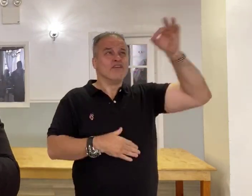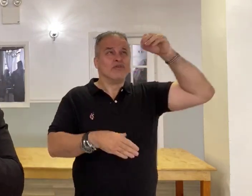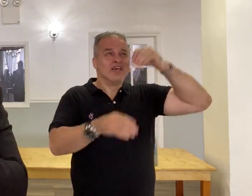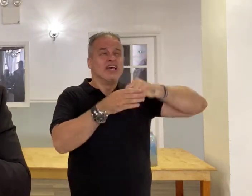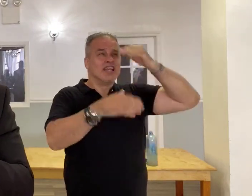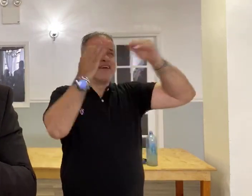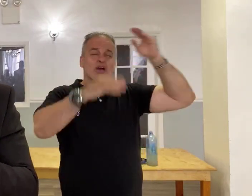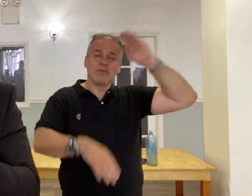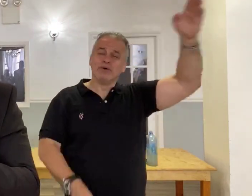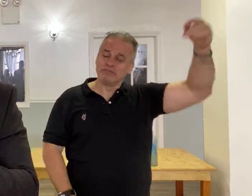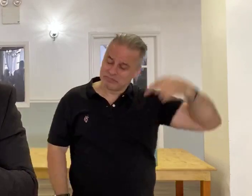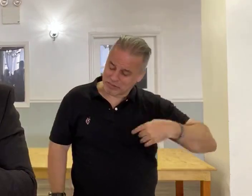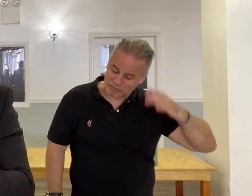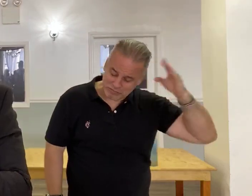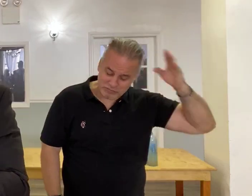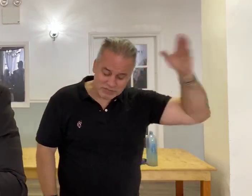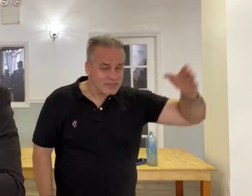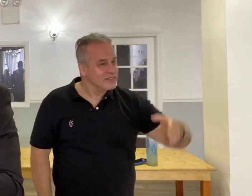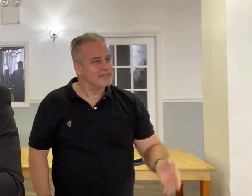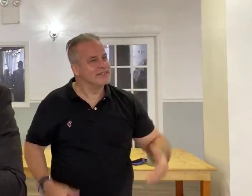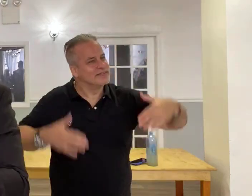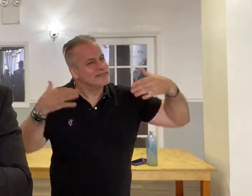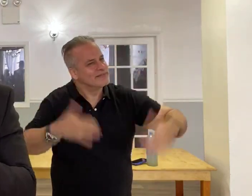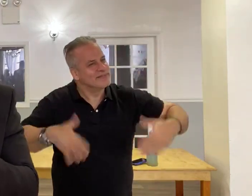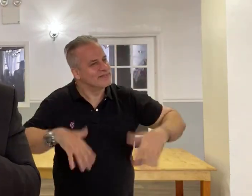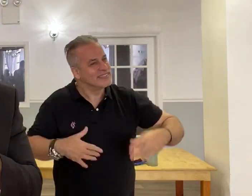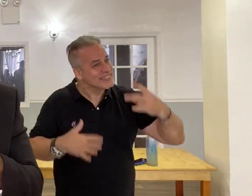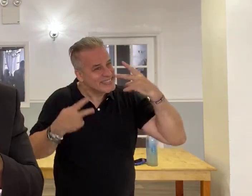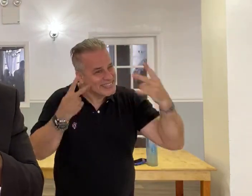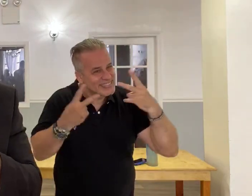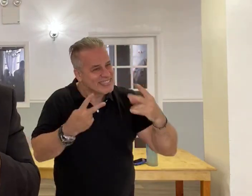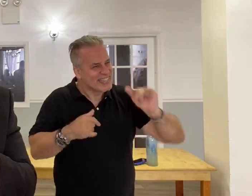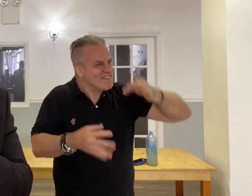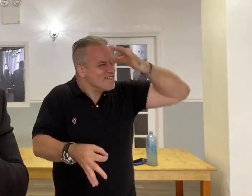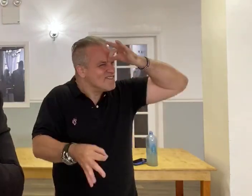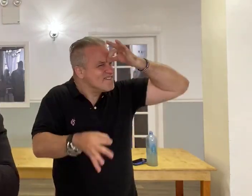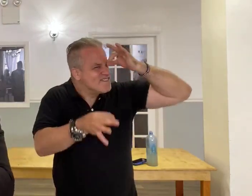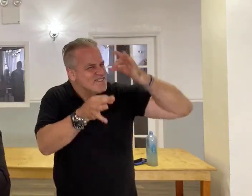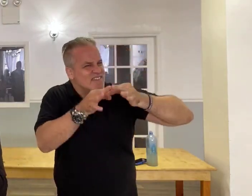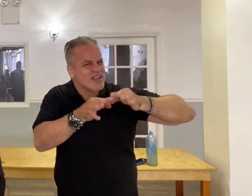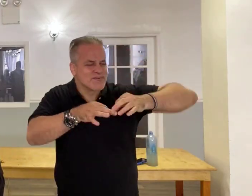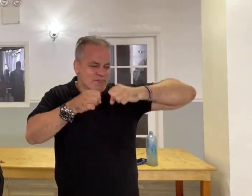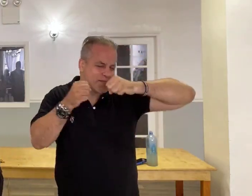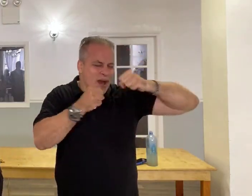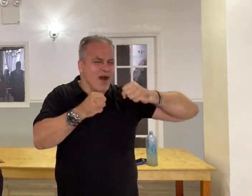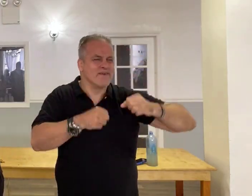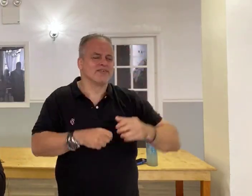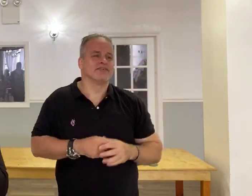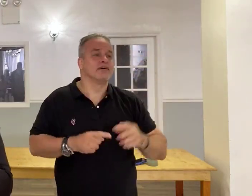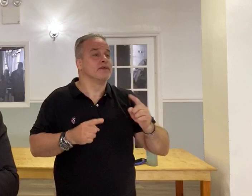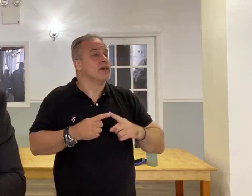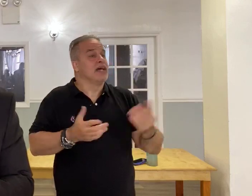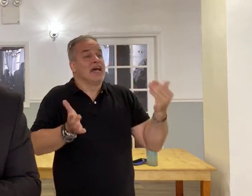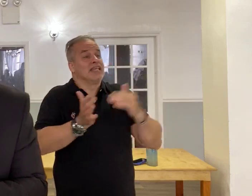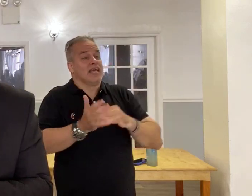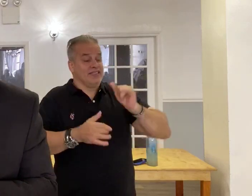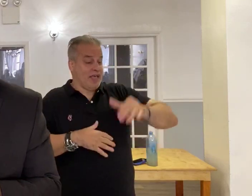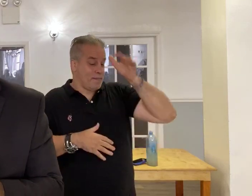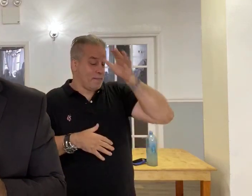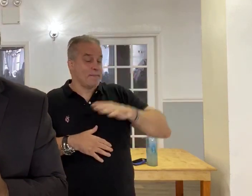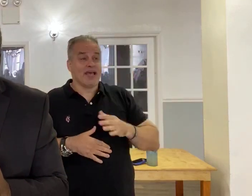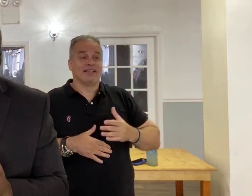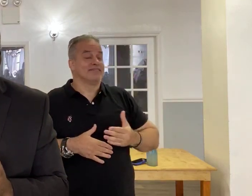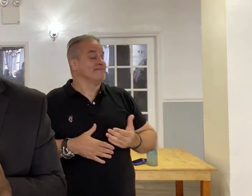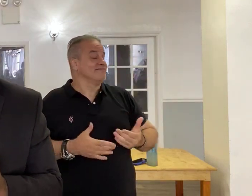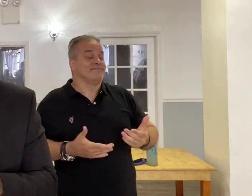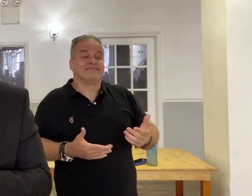a survivor of a procedure called amputation. Again,